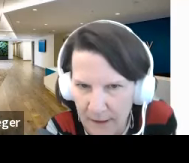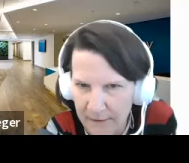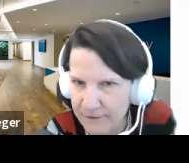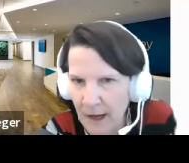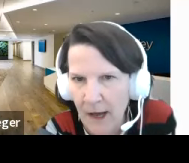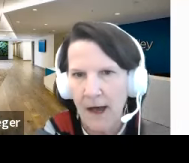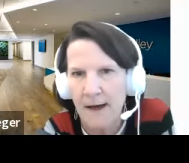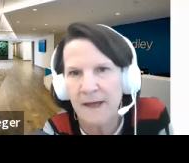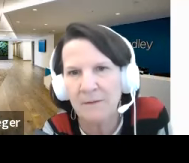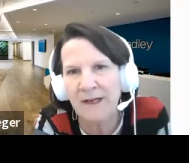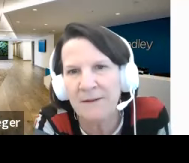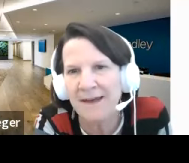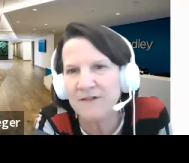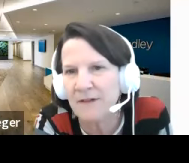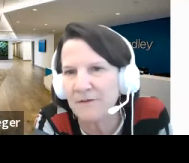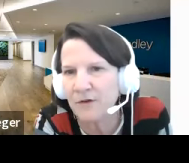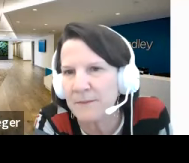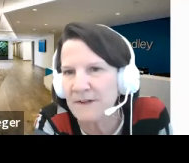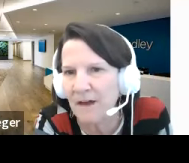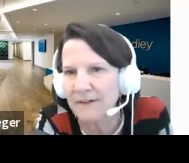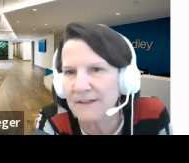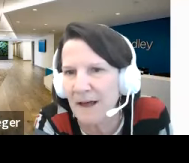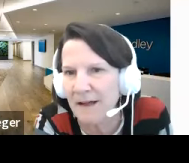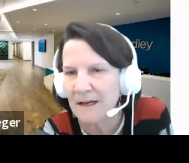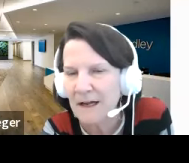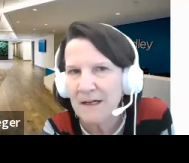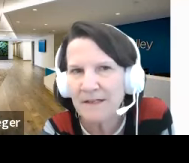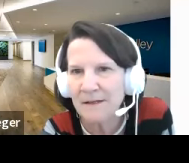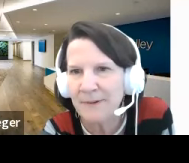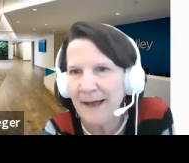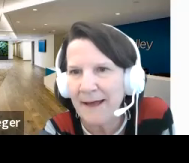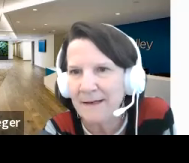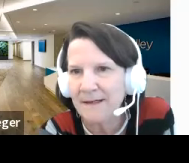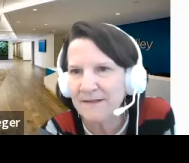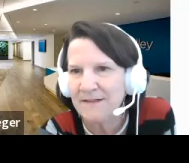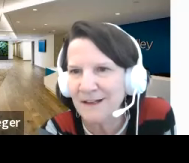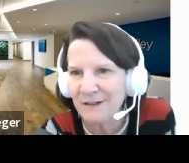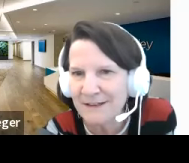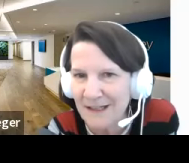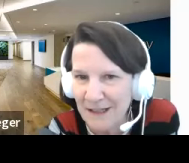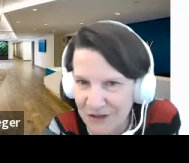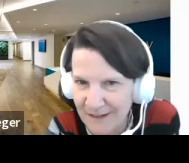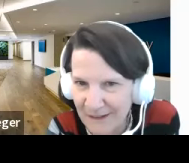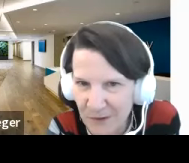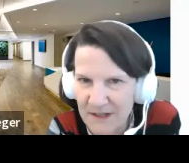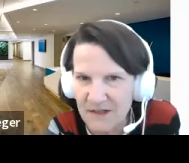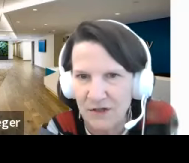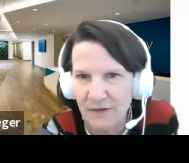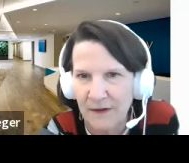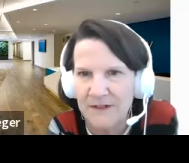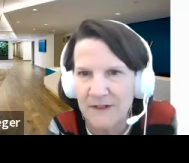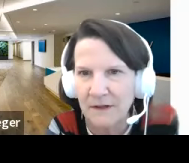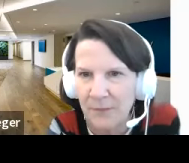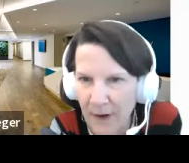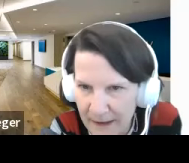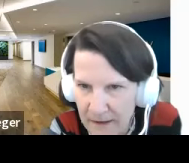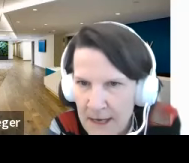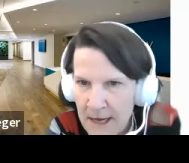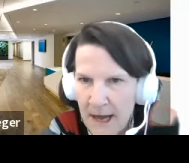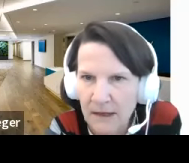in life. And when he mastered that for himself, he decided to combine his skill at teaching with his newfound skill